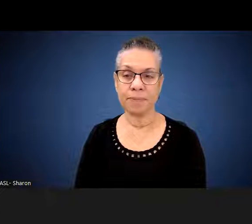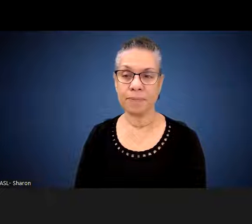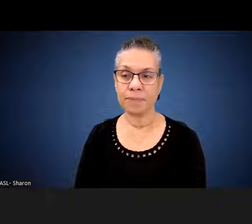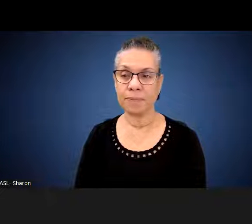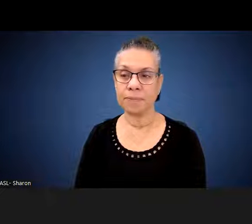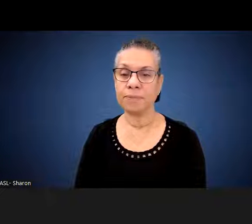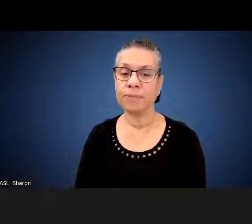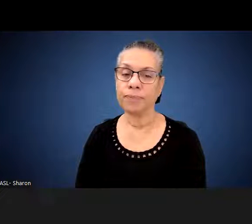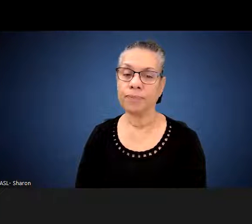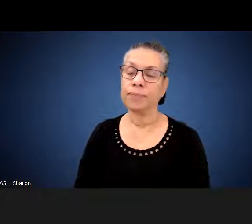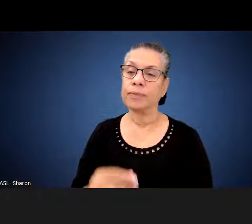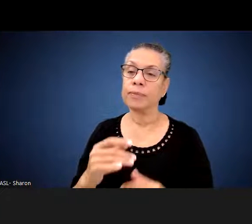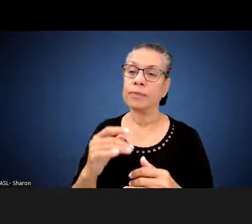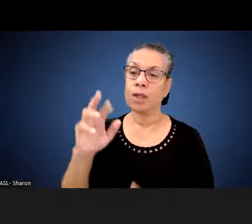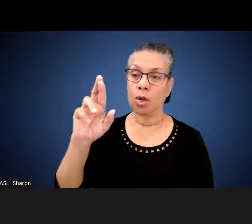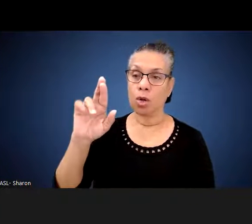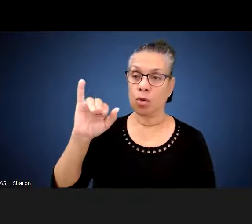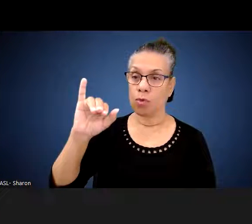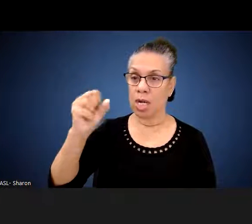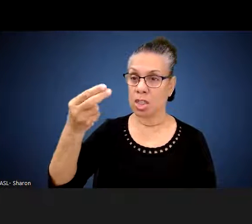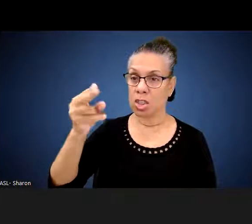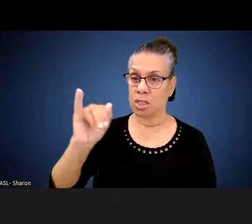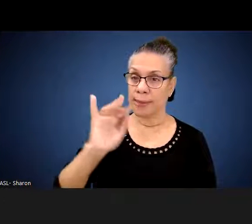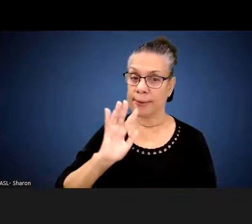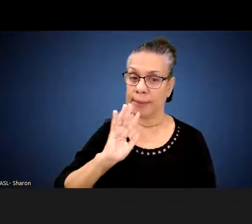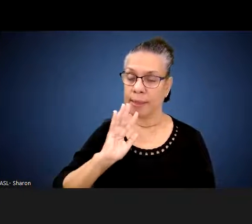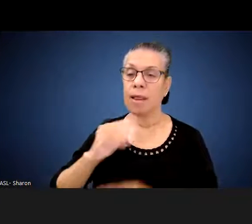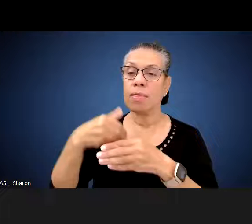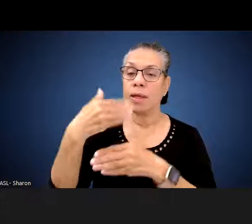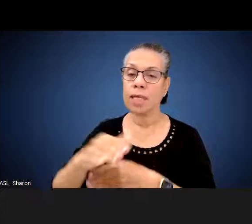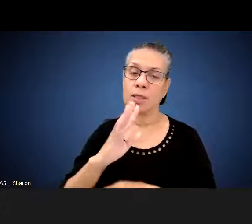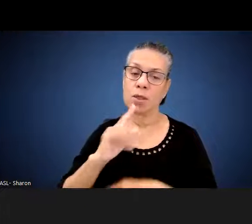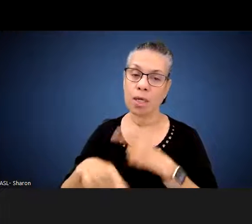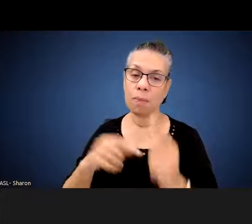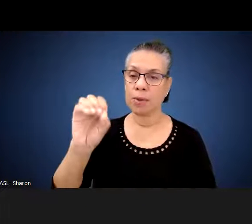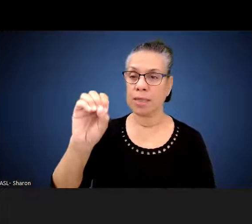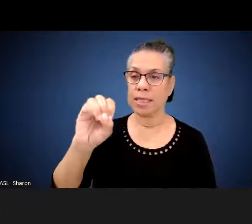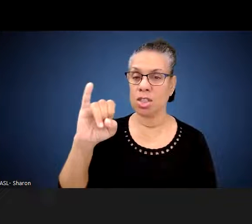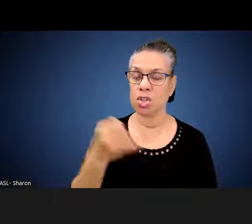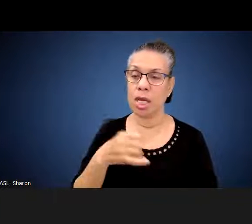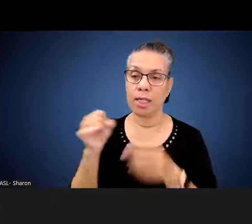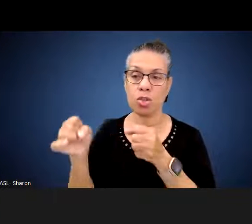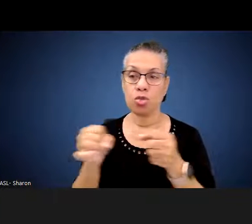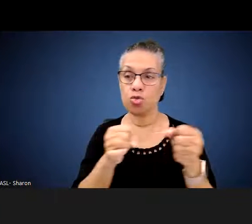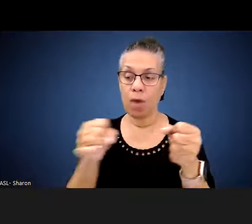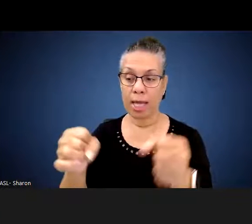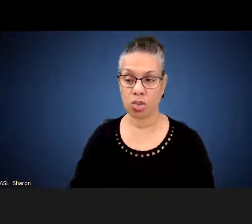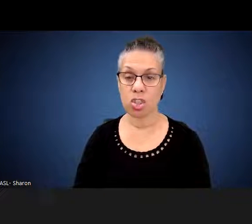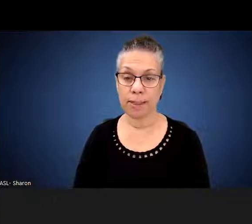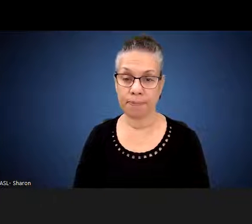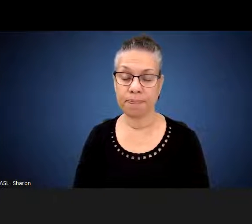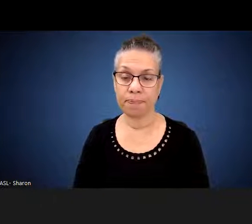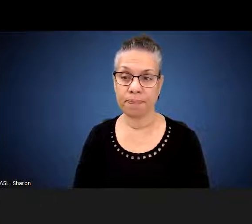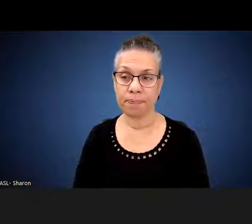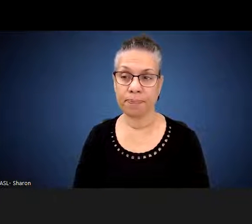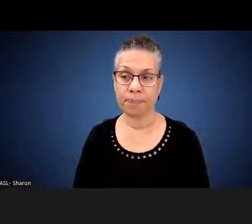The next topic for discussion today is the launch of the EJ strategy.